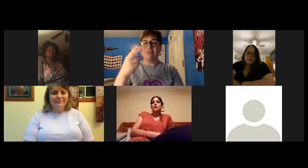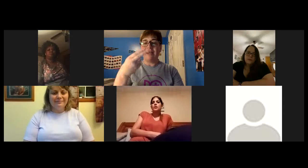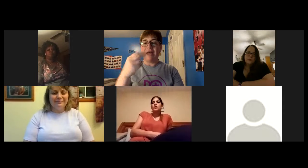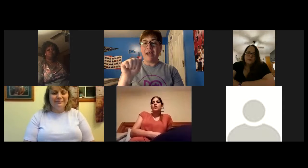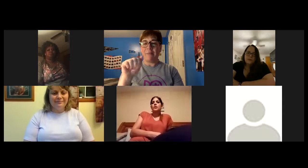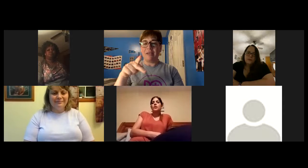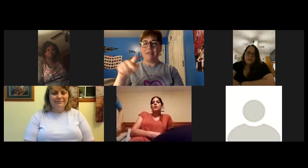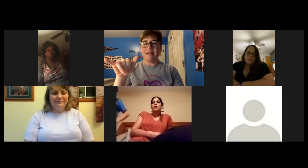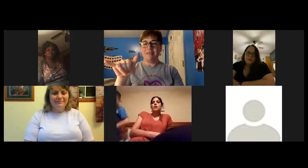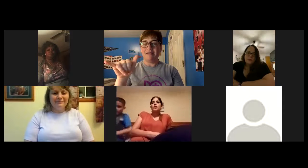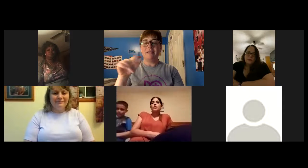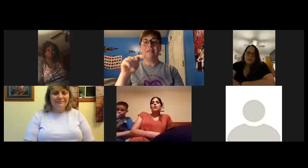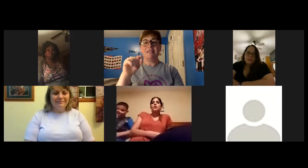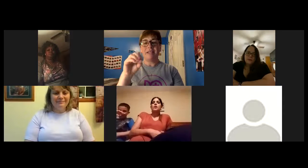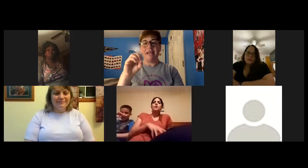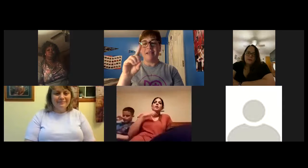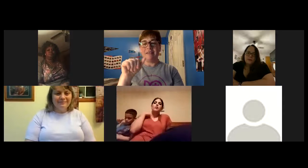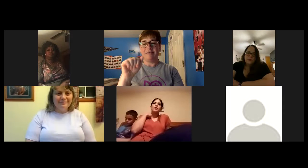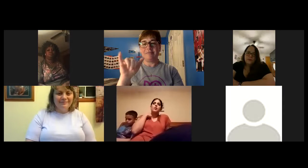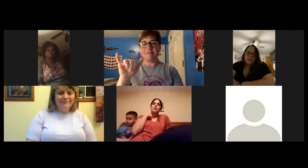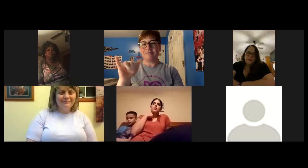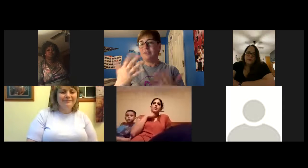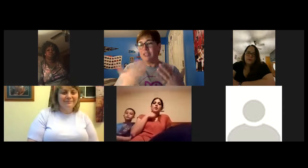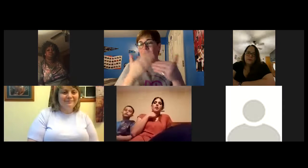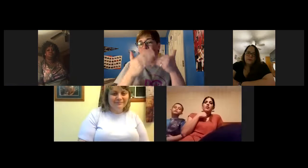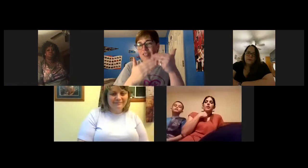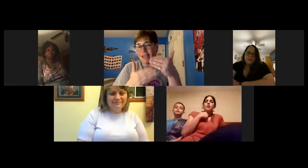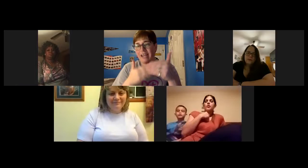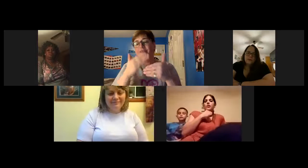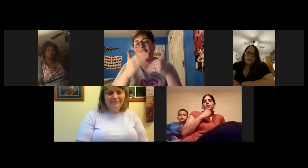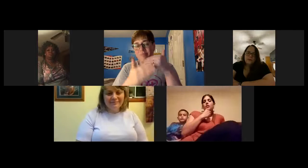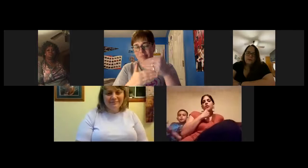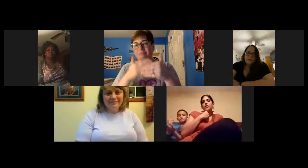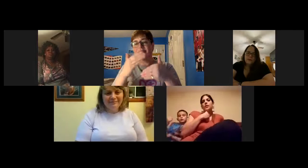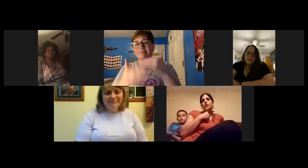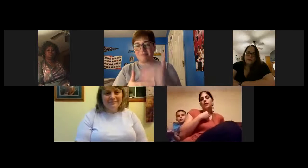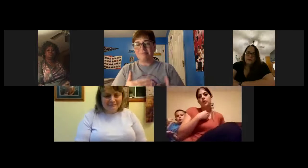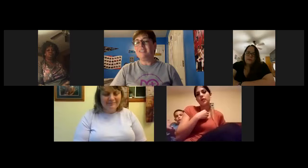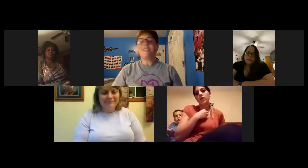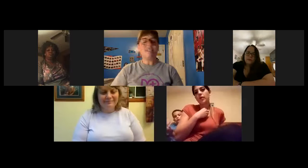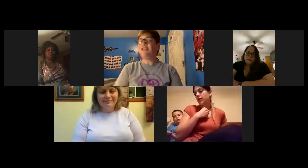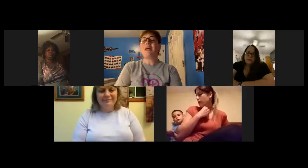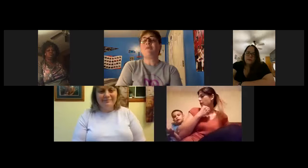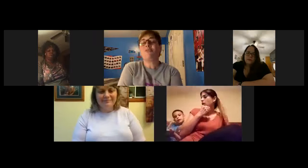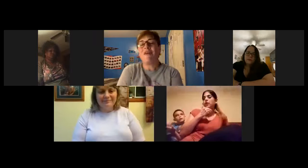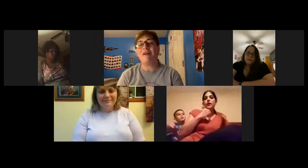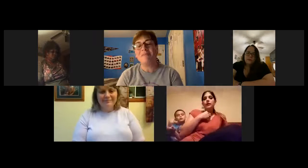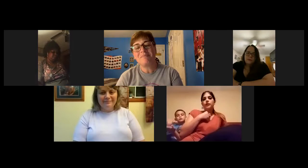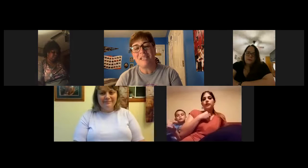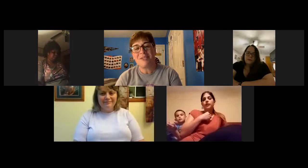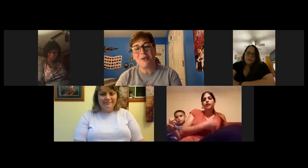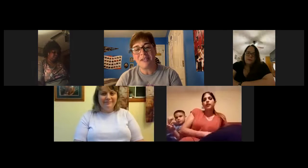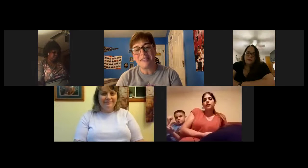feel happy today. So you just kind of have to, you just got to build yourself